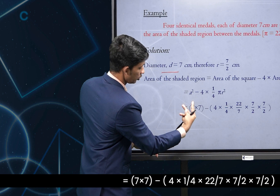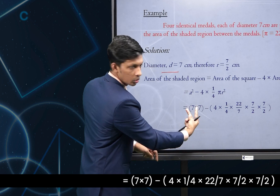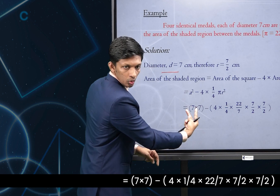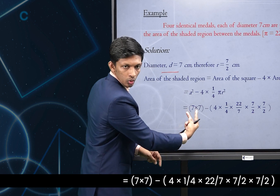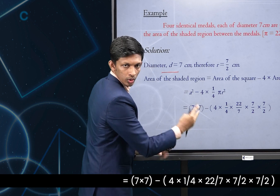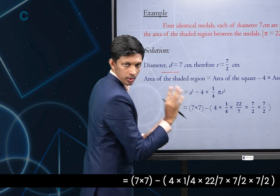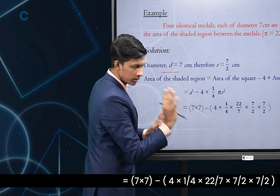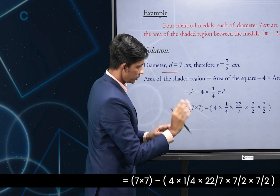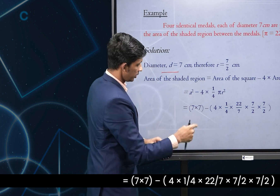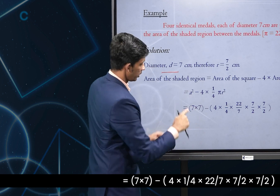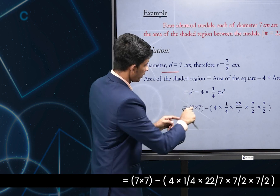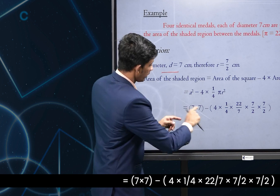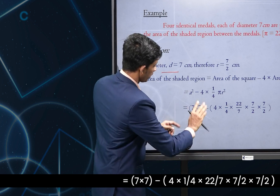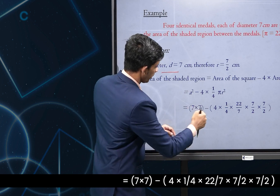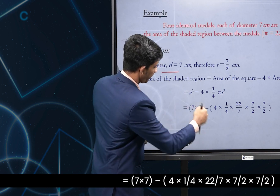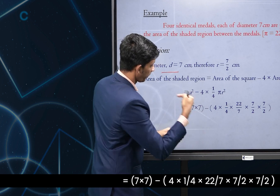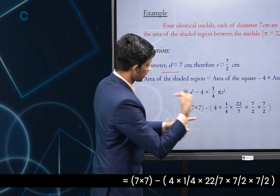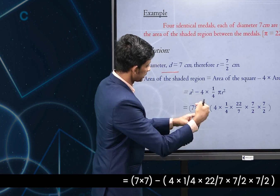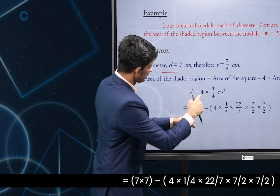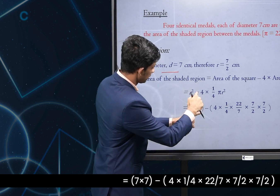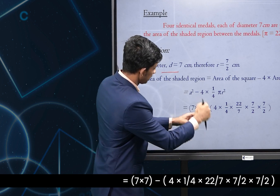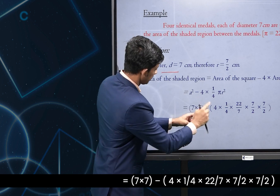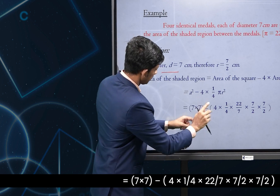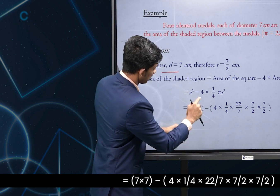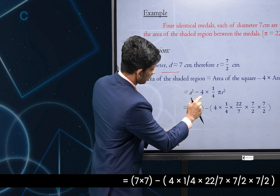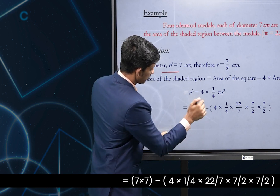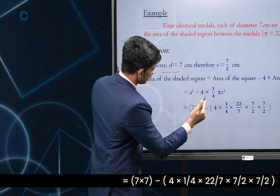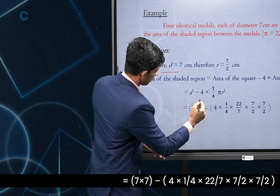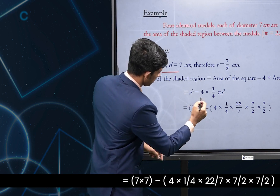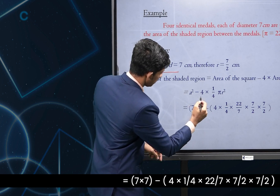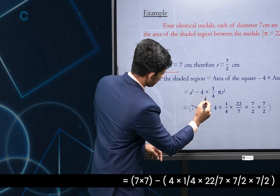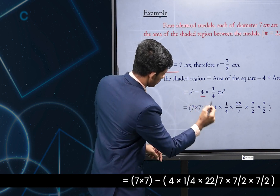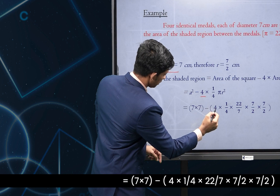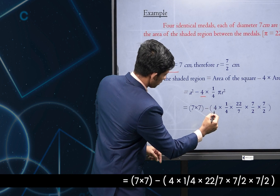4 into 22 by 7 into 7 by 2 into 7 by 2.